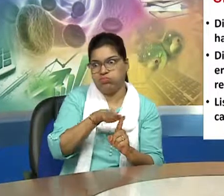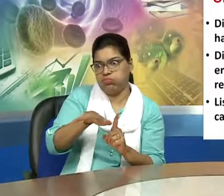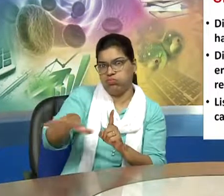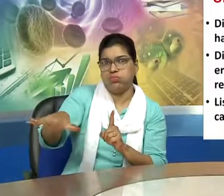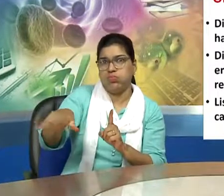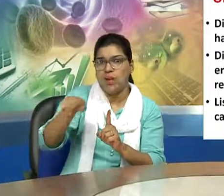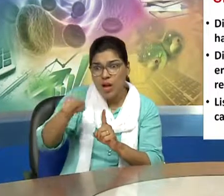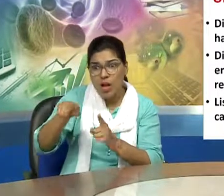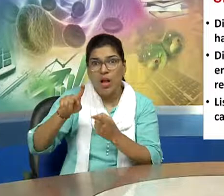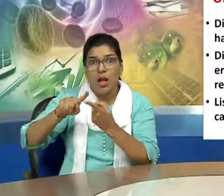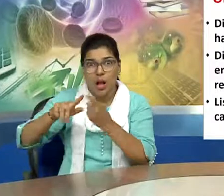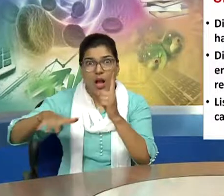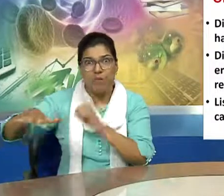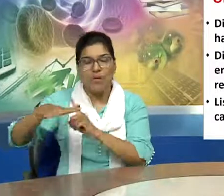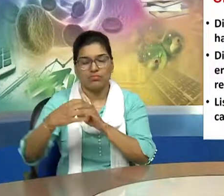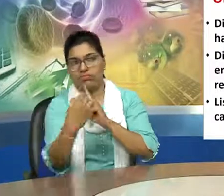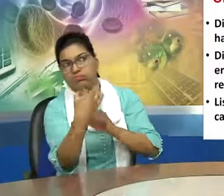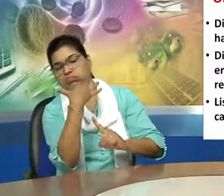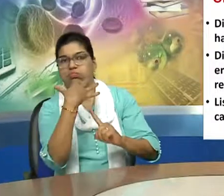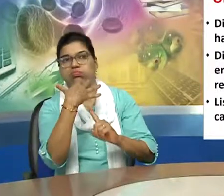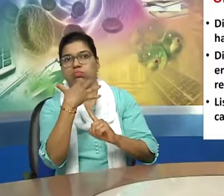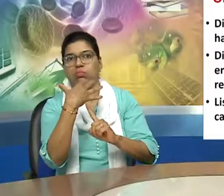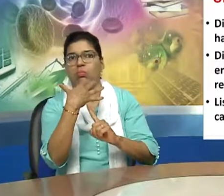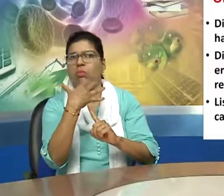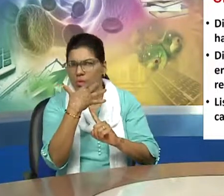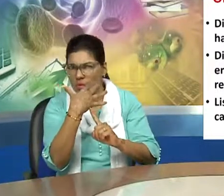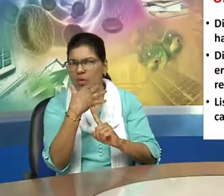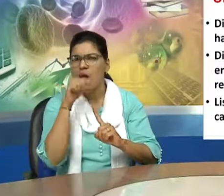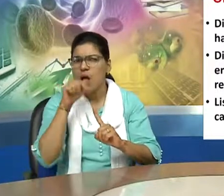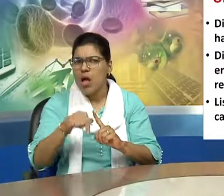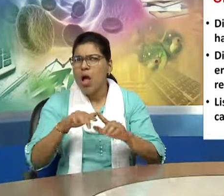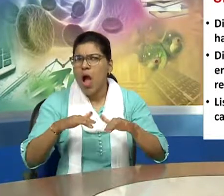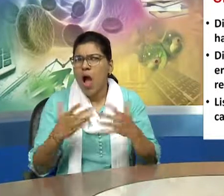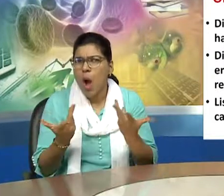agriculture has adversely affected the environment.